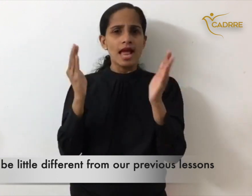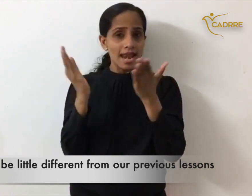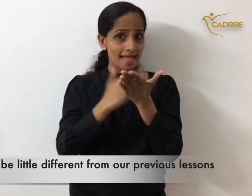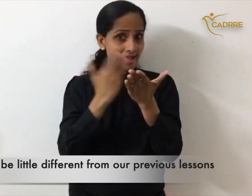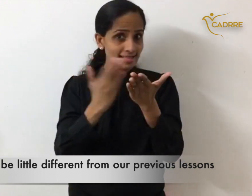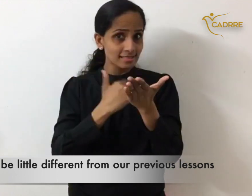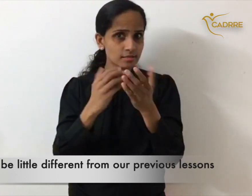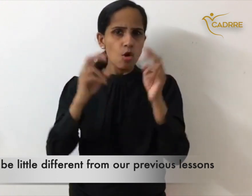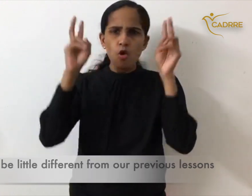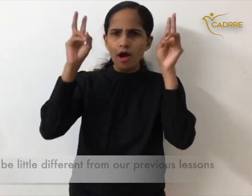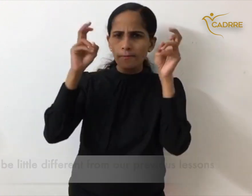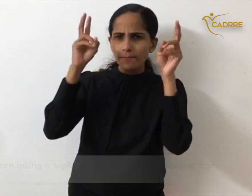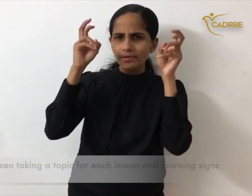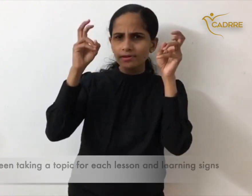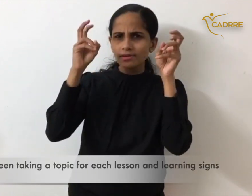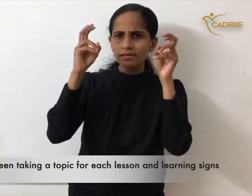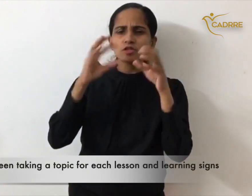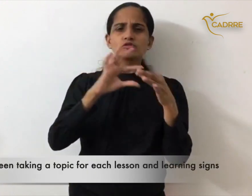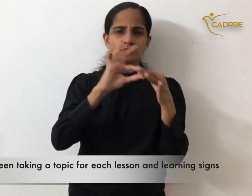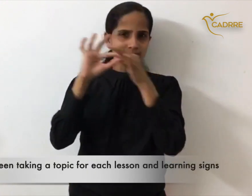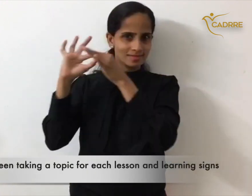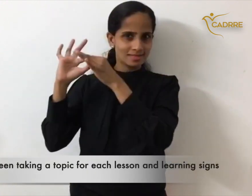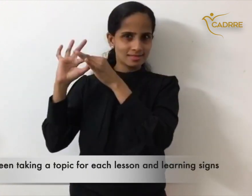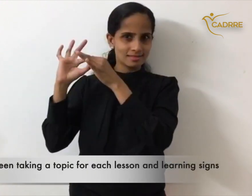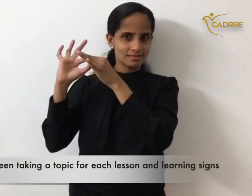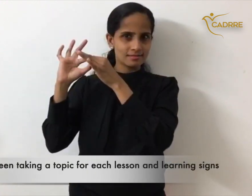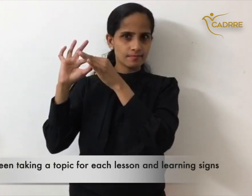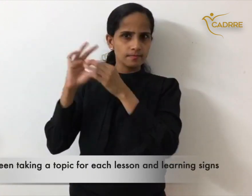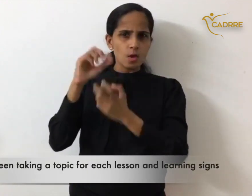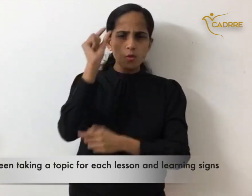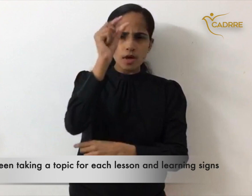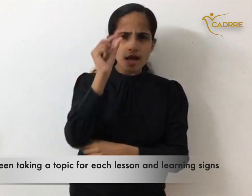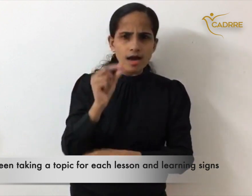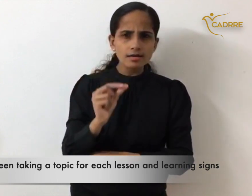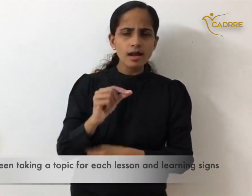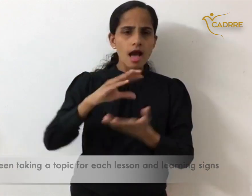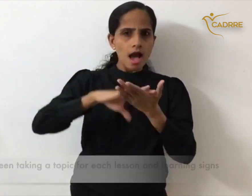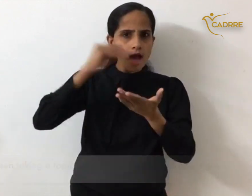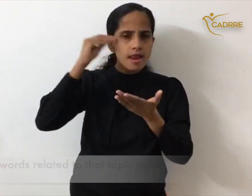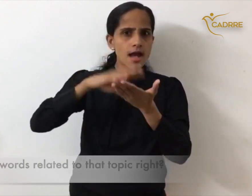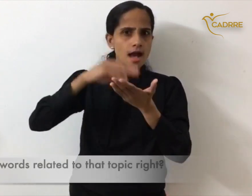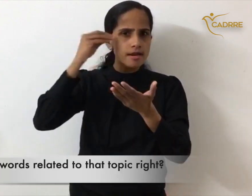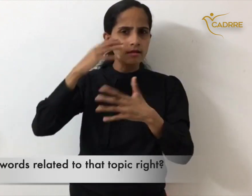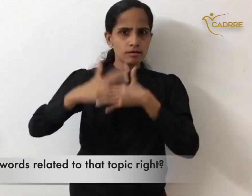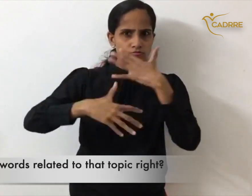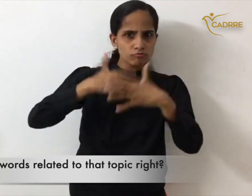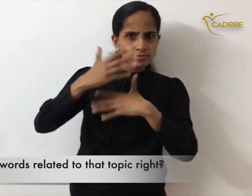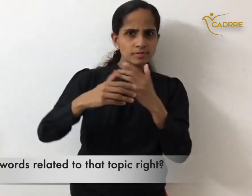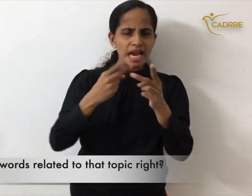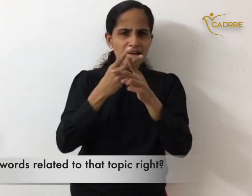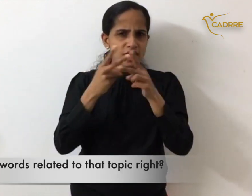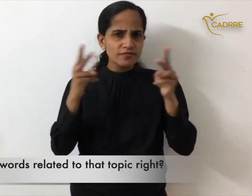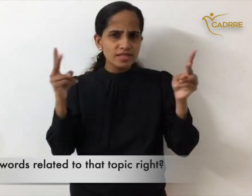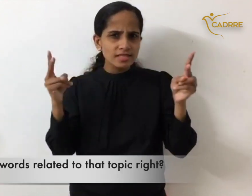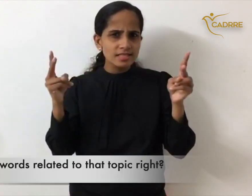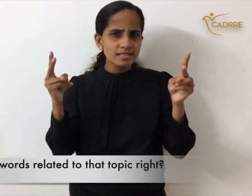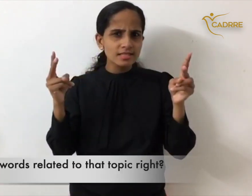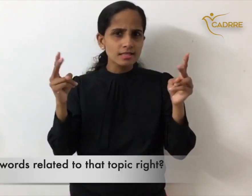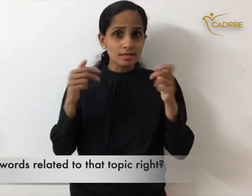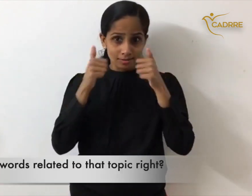previous lessons. So far, we've been taking a topic for each lesson and learning signs for words related to